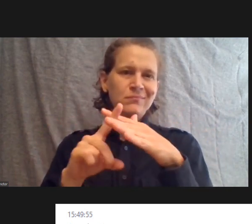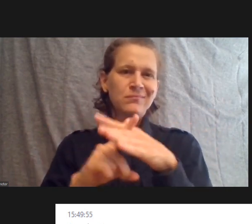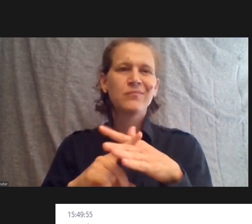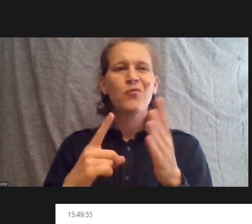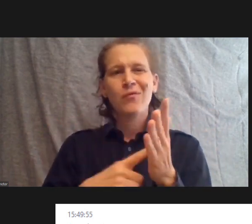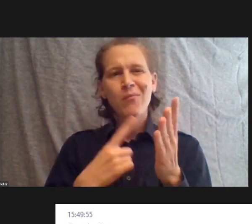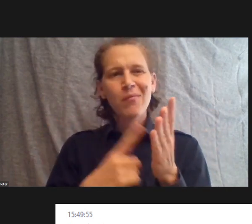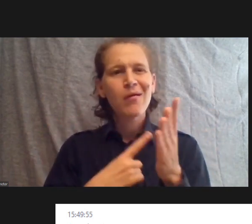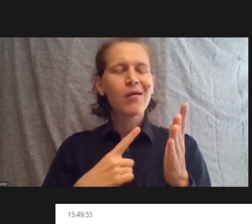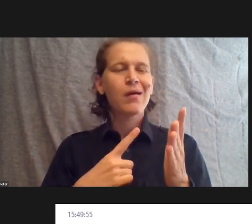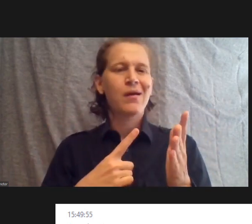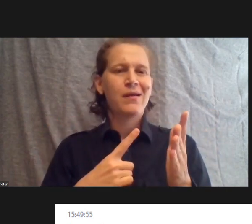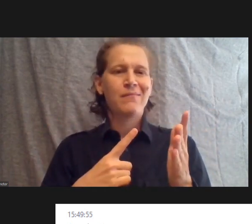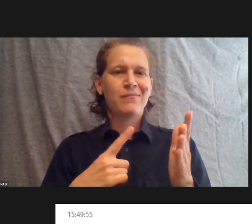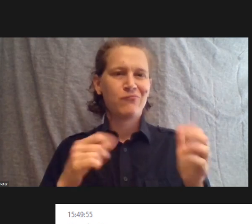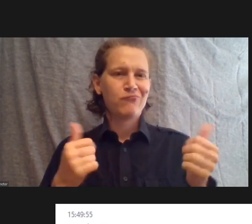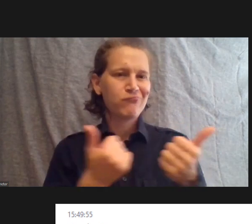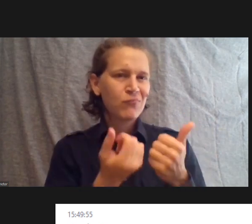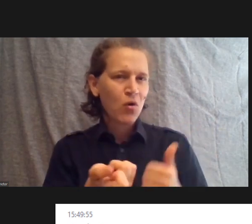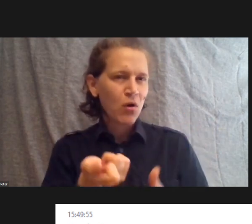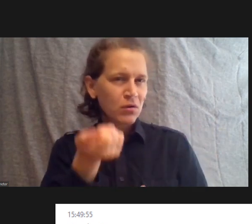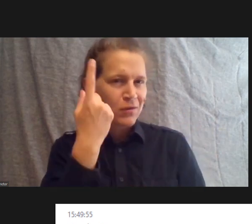understanding. But